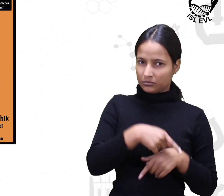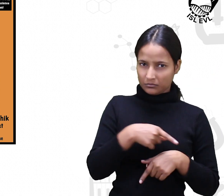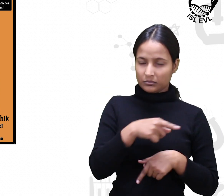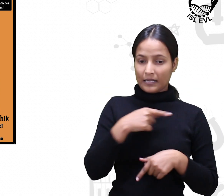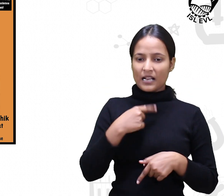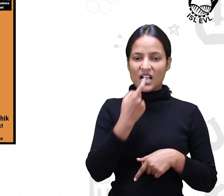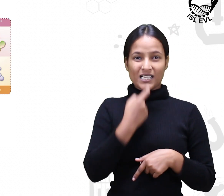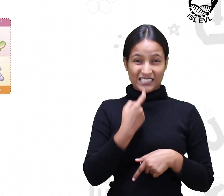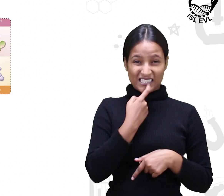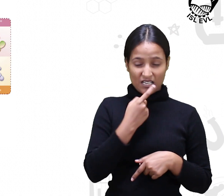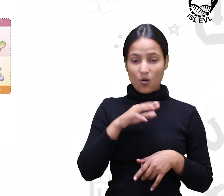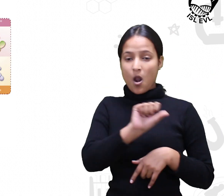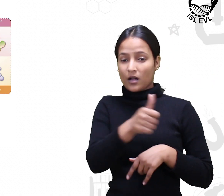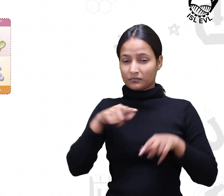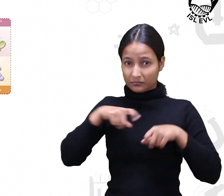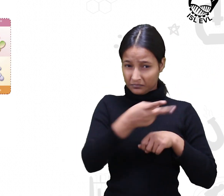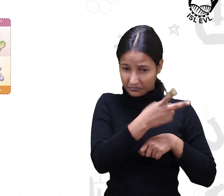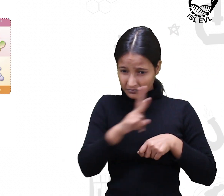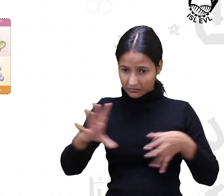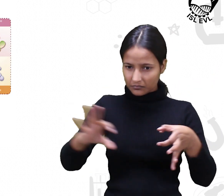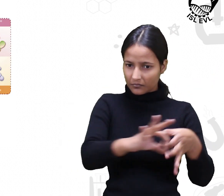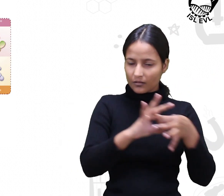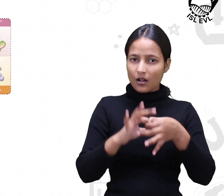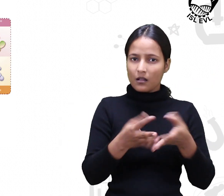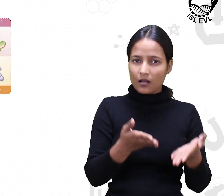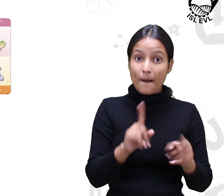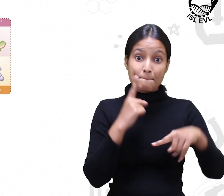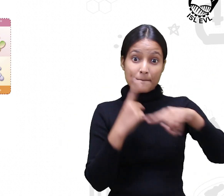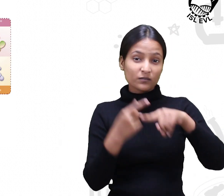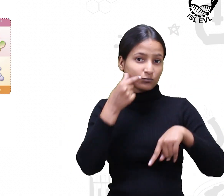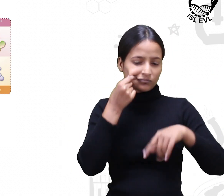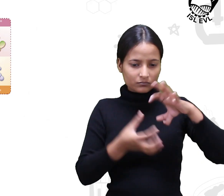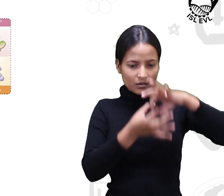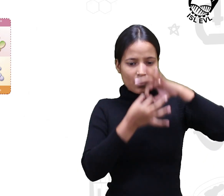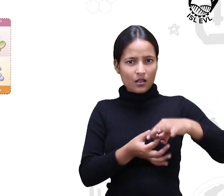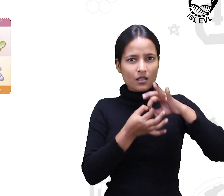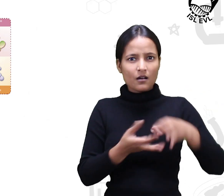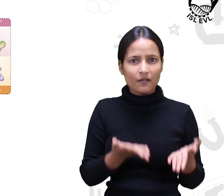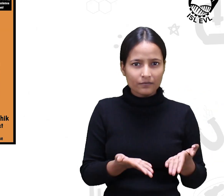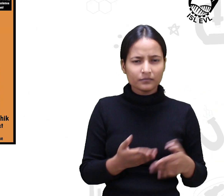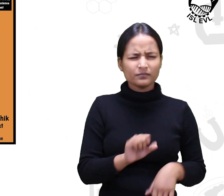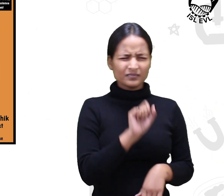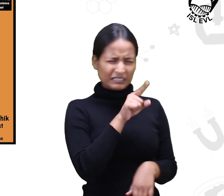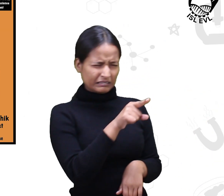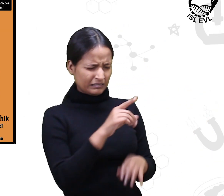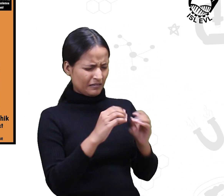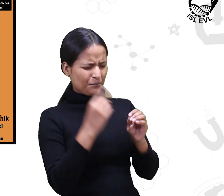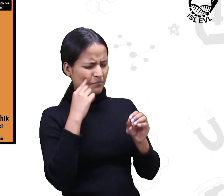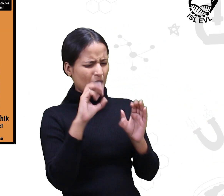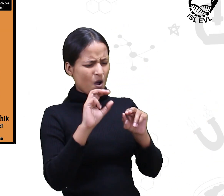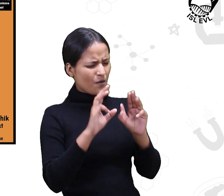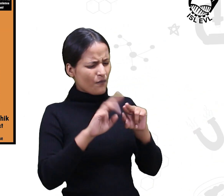in symbiosis with each other and with us, humans. oh, so wait, what's biofilm?